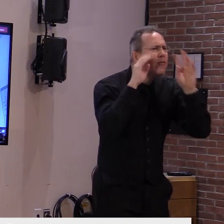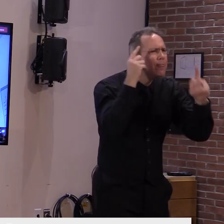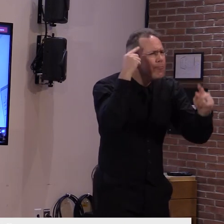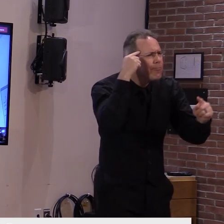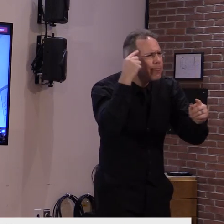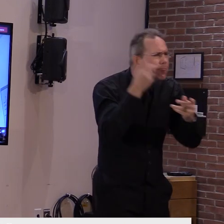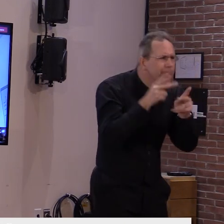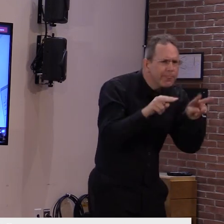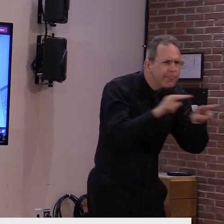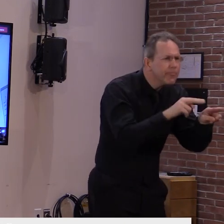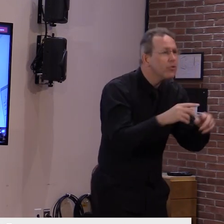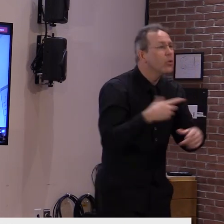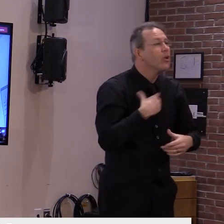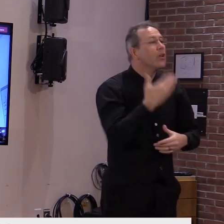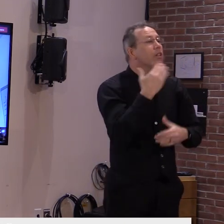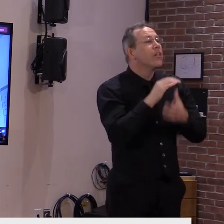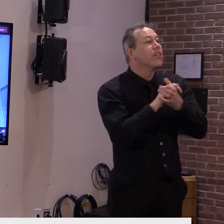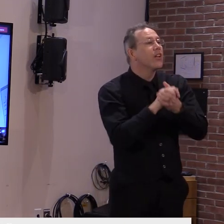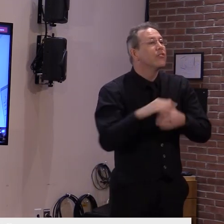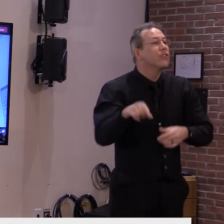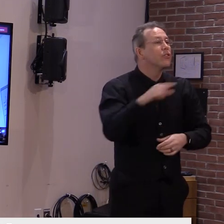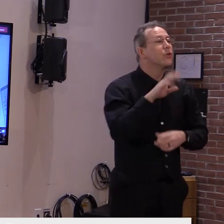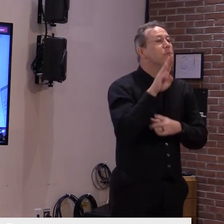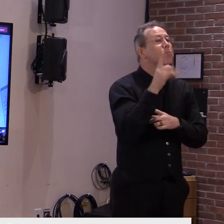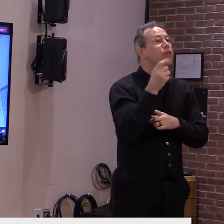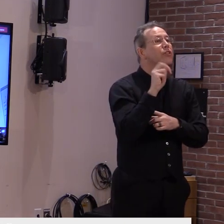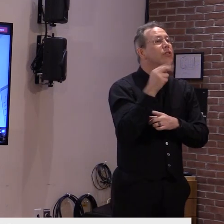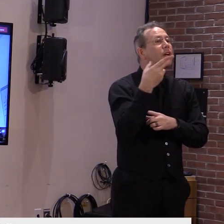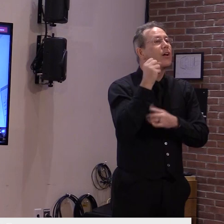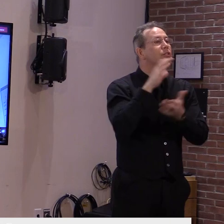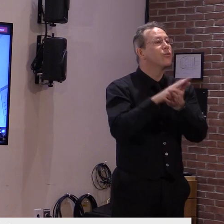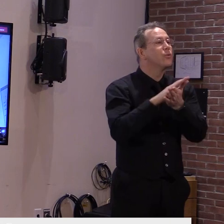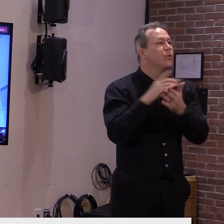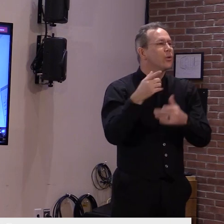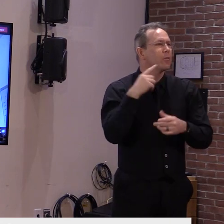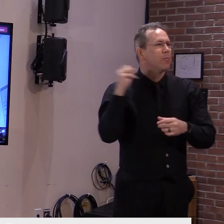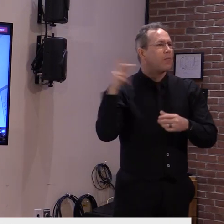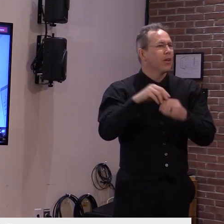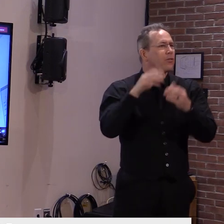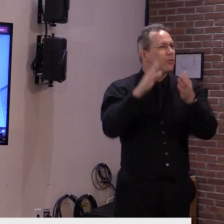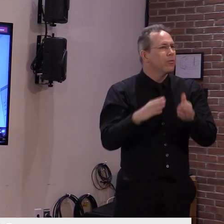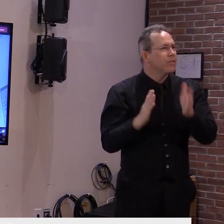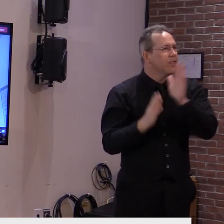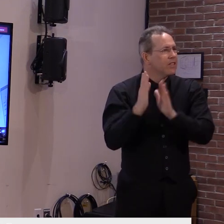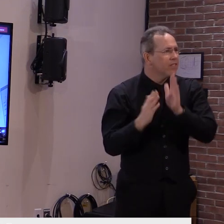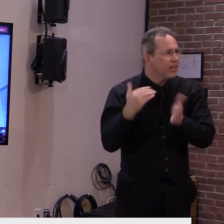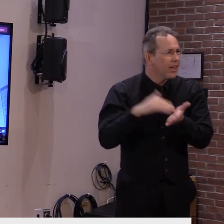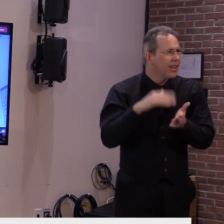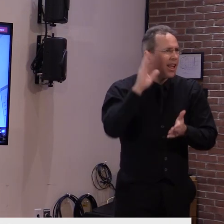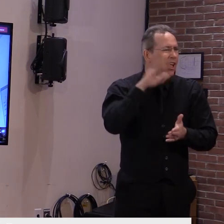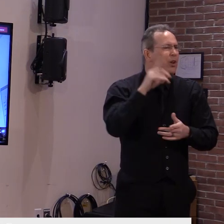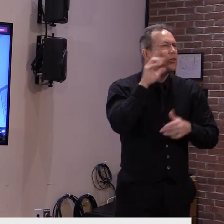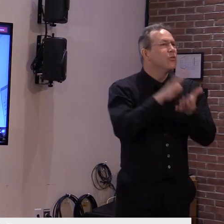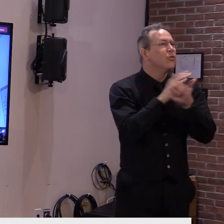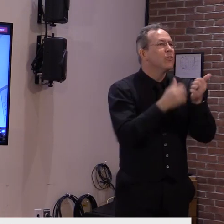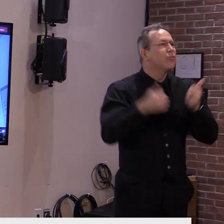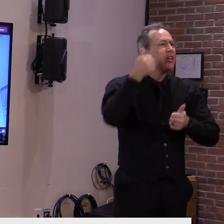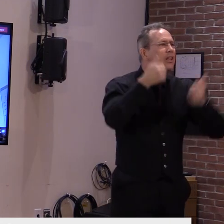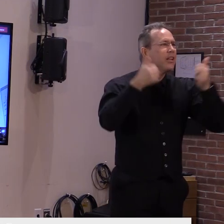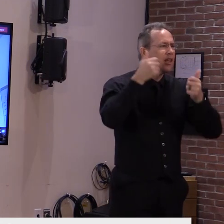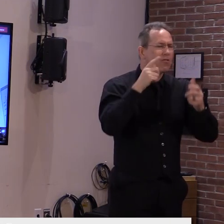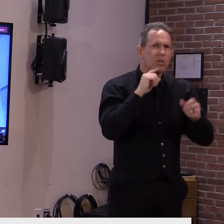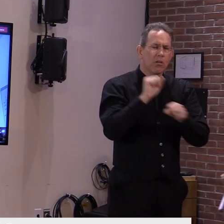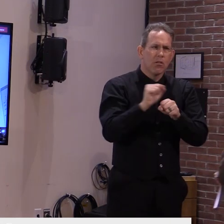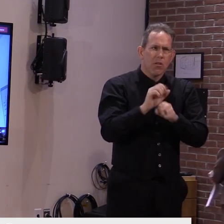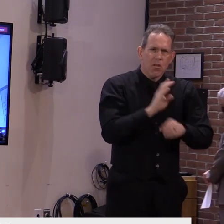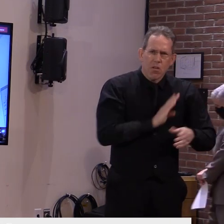District for having their high school students return to in-person this week. I know Superintendent Flanagan and his staff, as well as the school board, have worked extremely hard